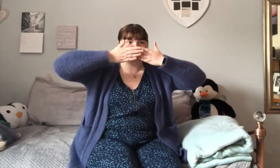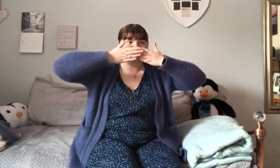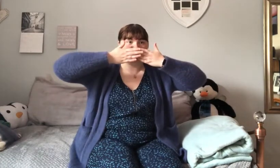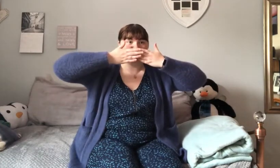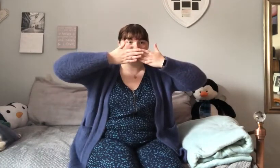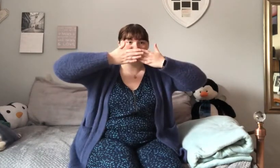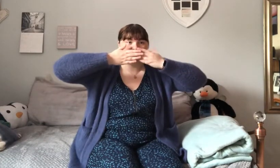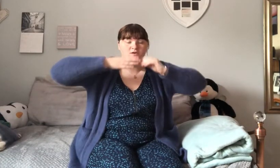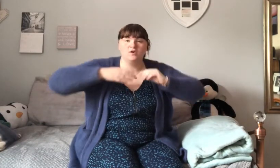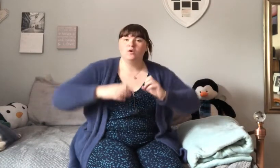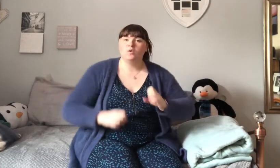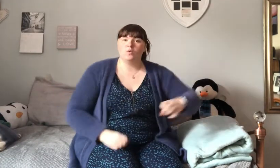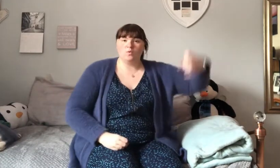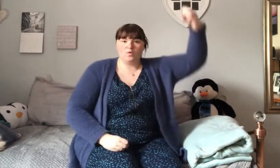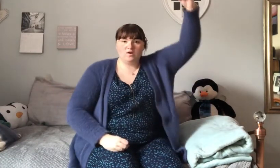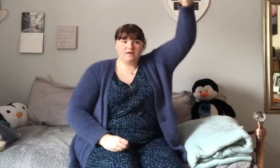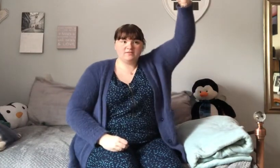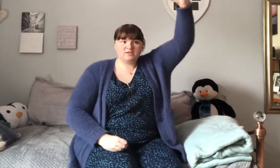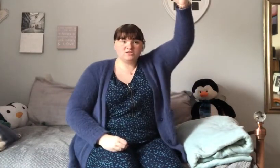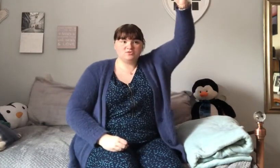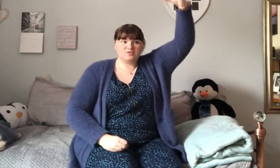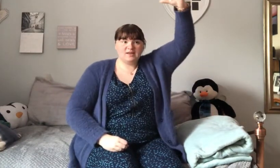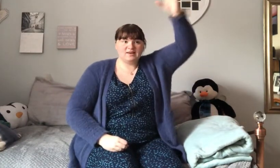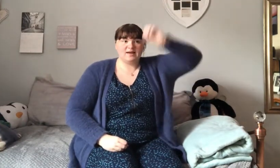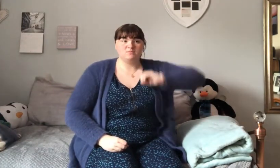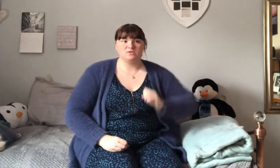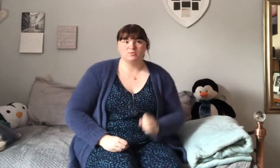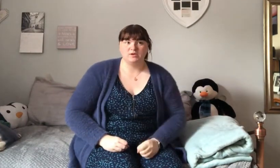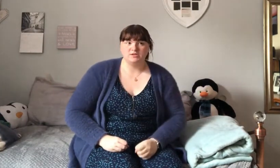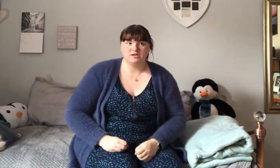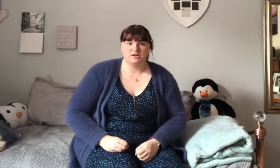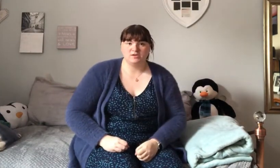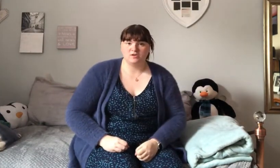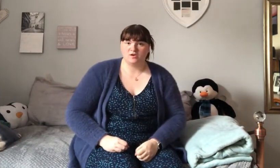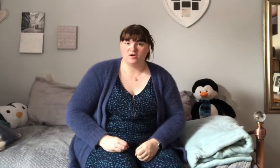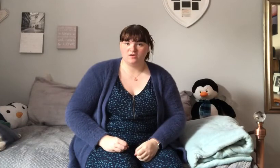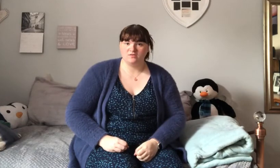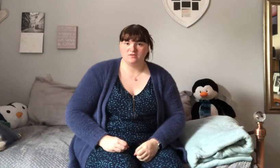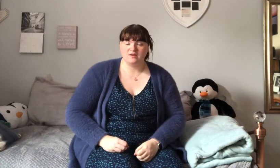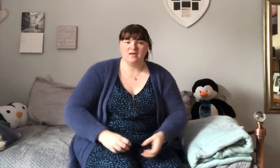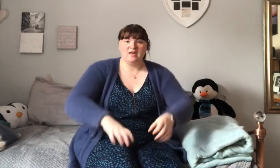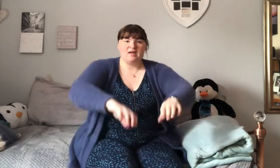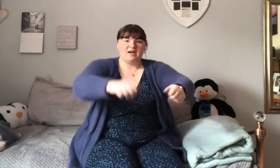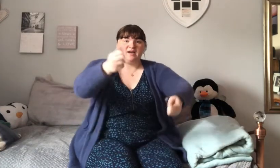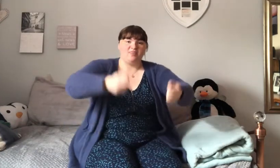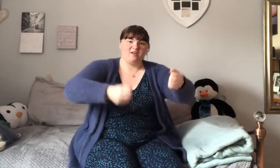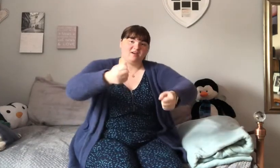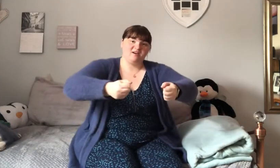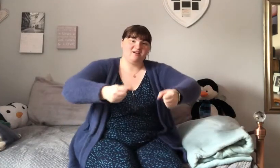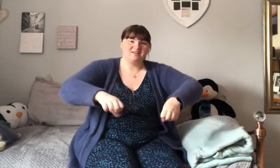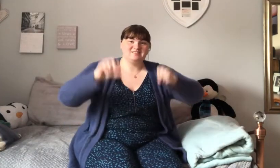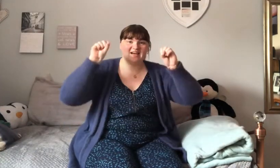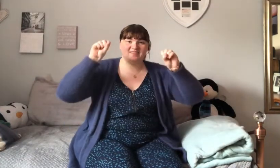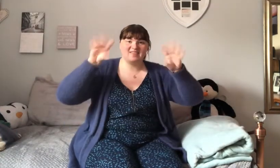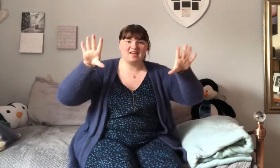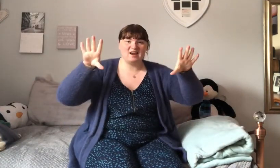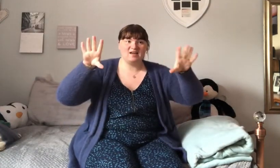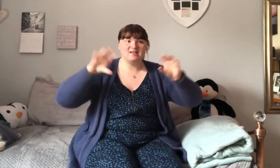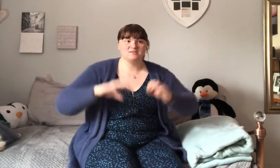dark. All of the street lamps were turned on and the cars had their lights